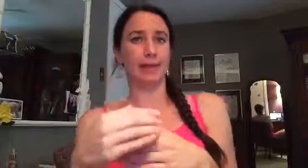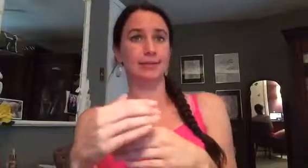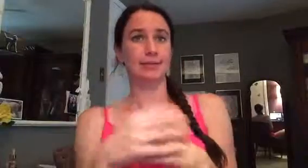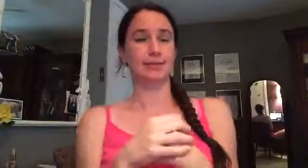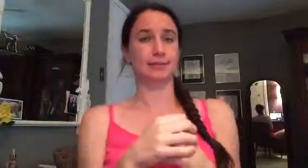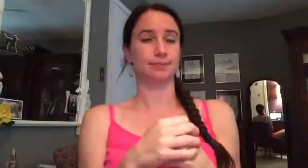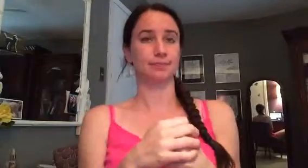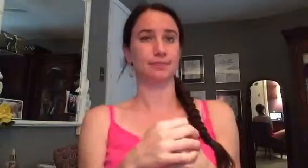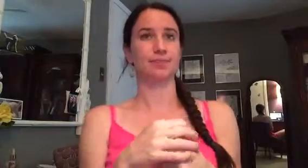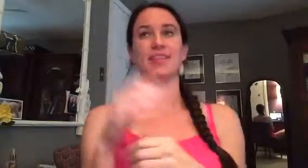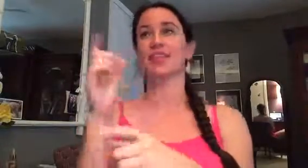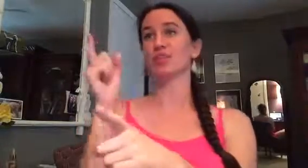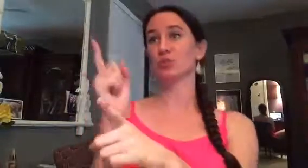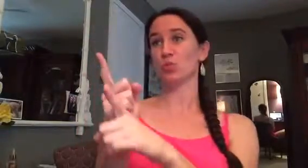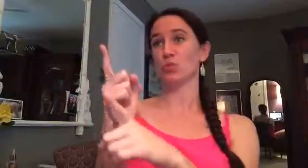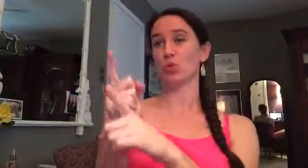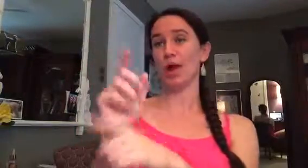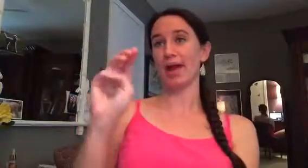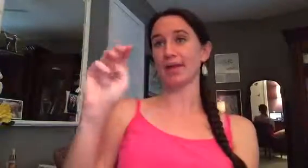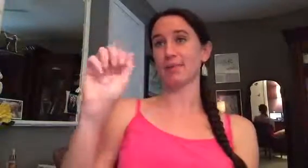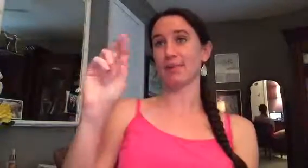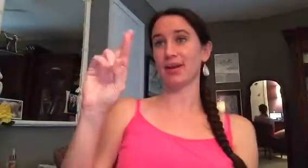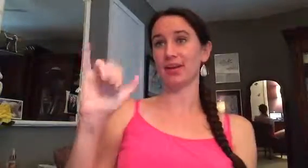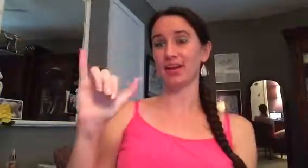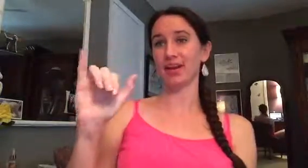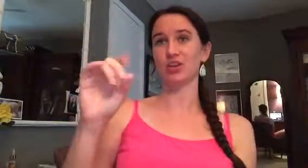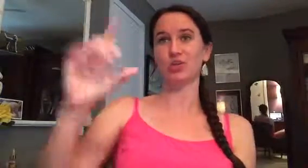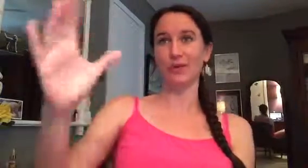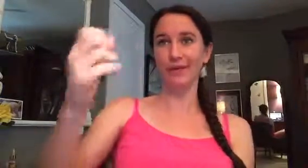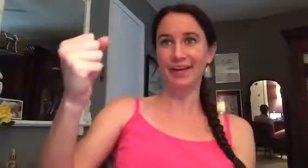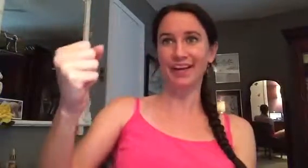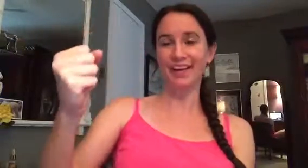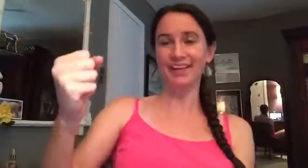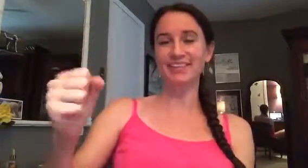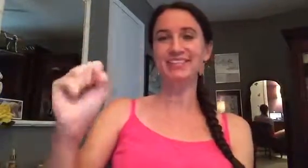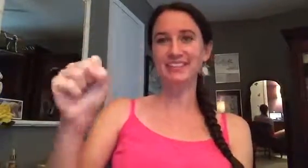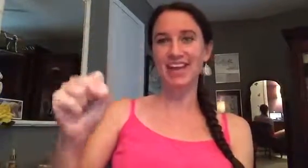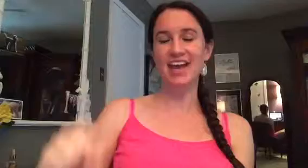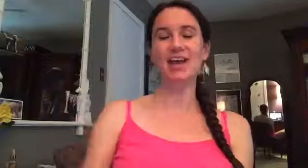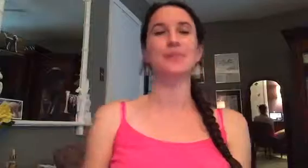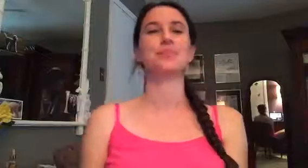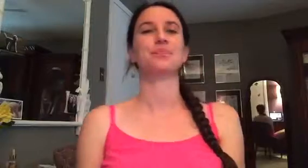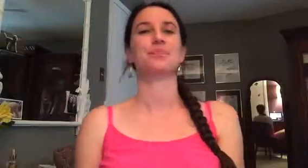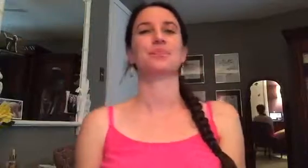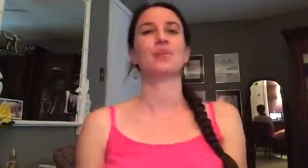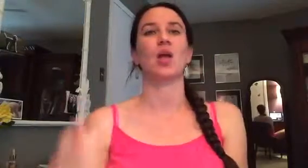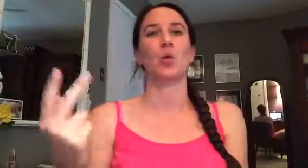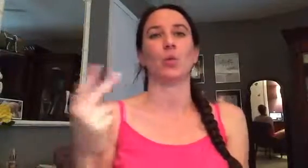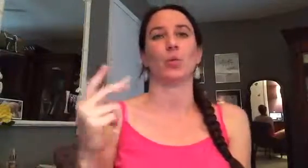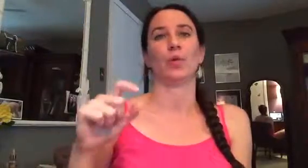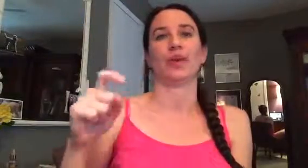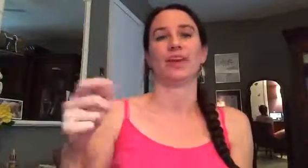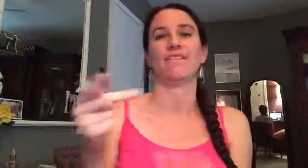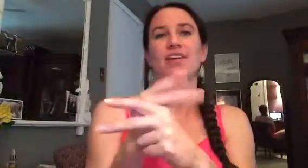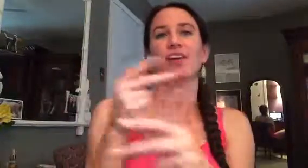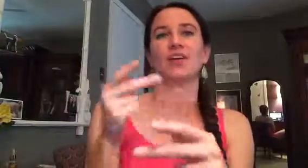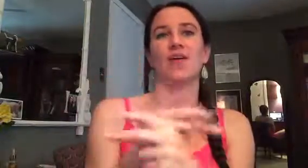That's right, Mary. You got it. We need to figure out the area of the floor,